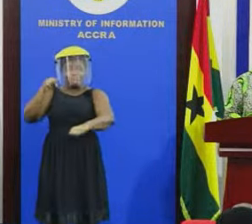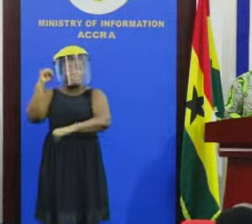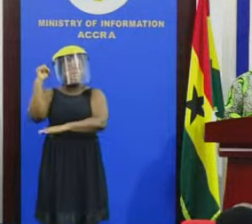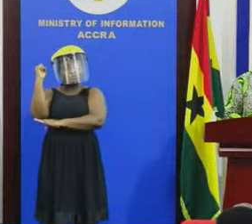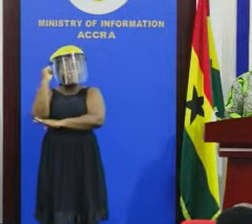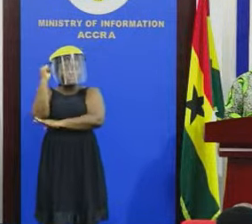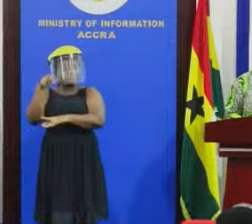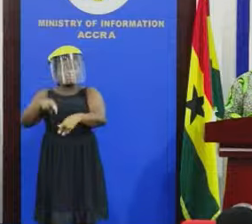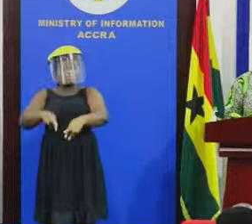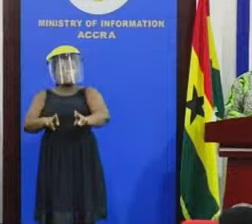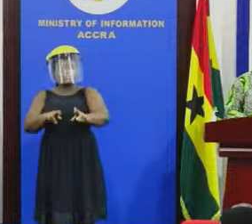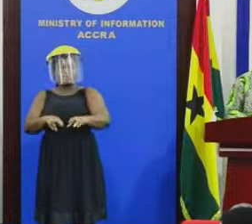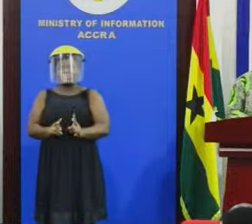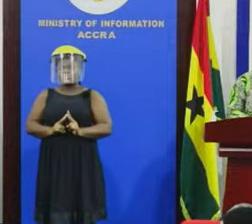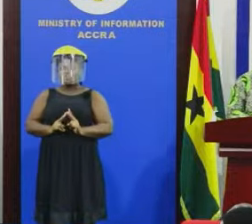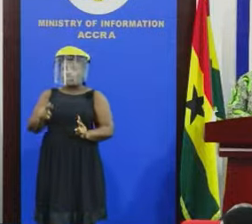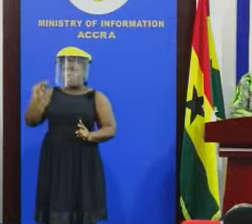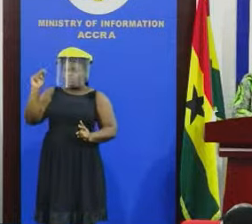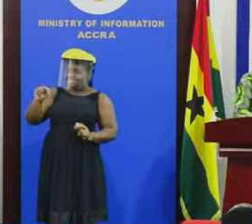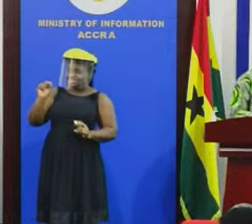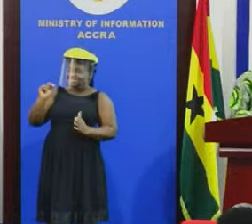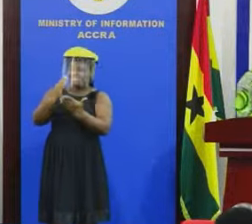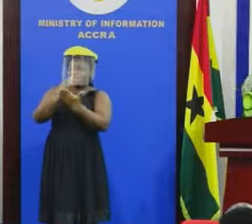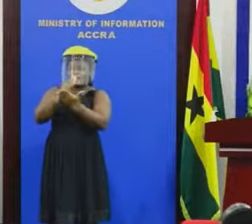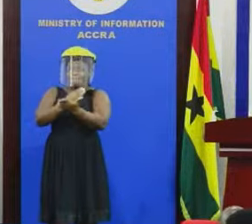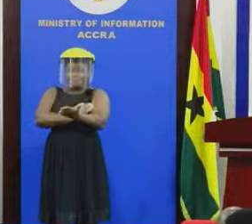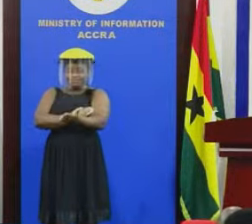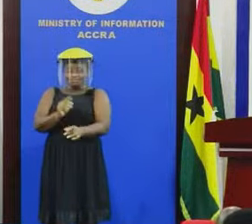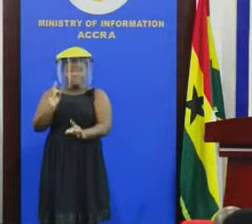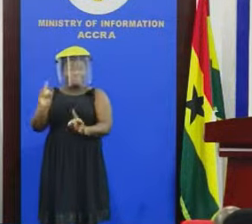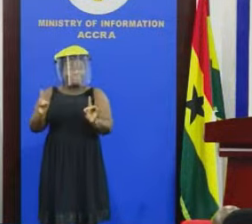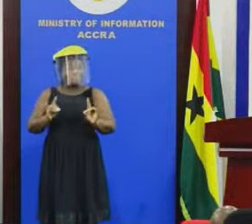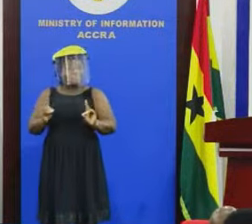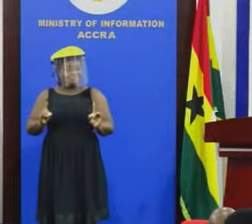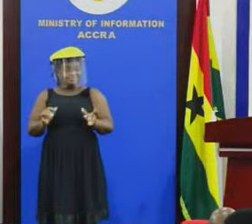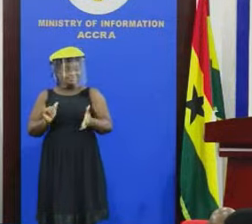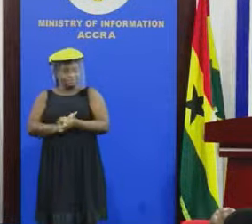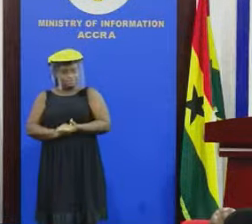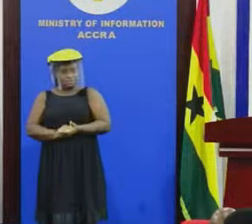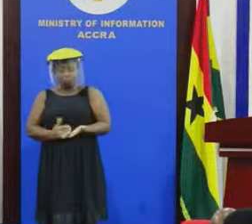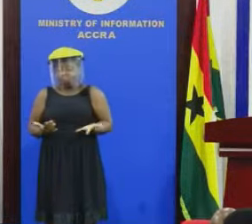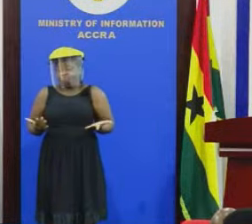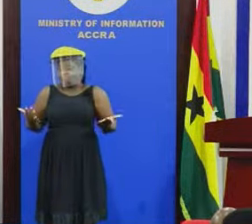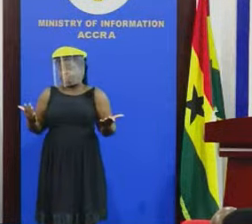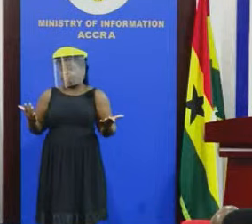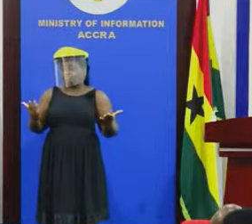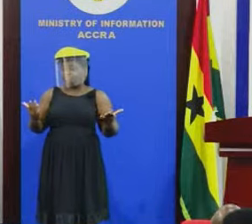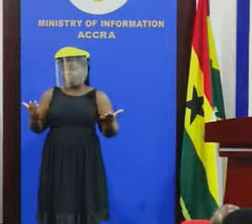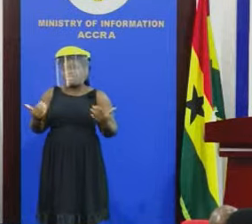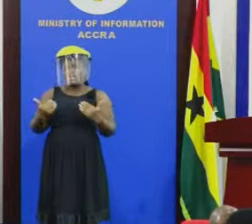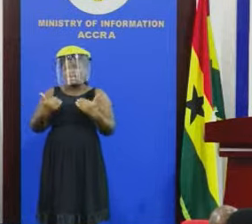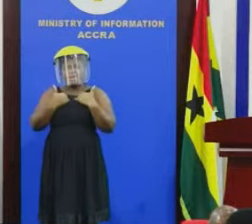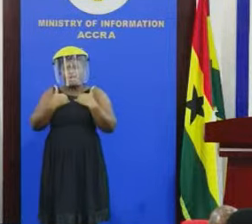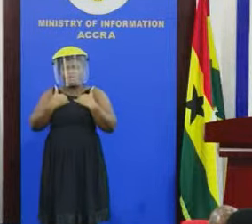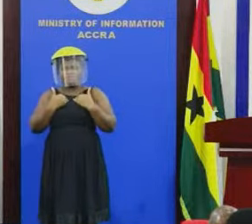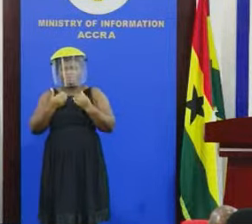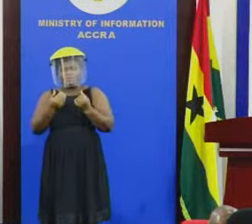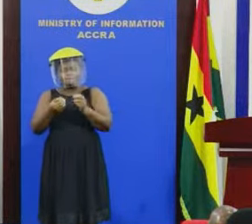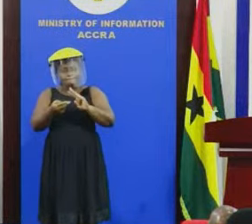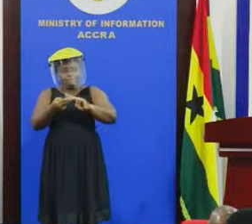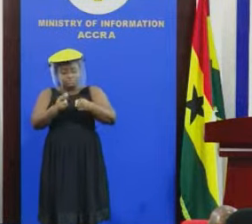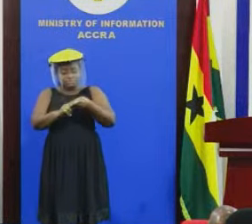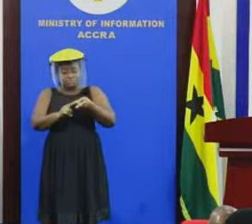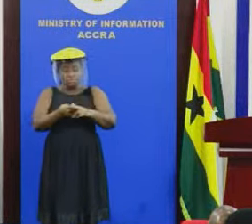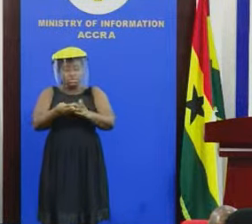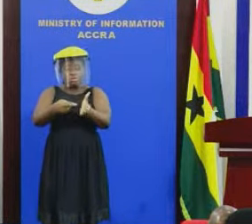stumps. So you need a budget to be able to do that. Besides that, we have a number of requests